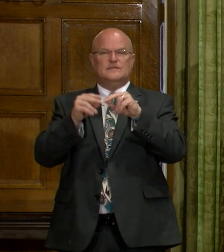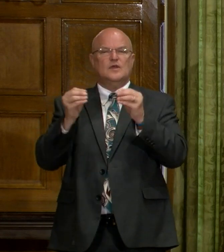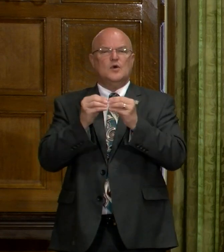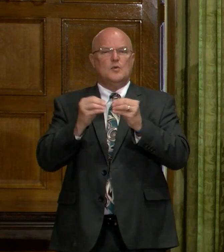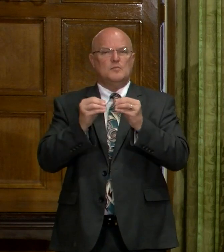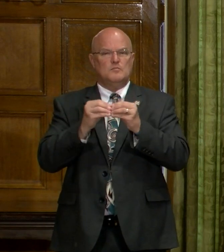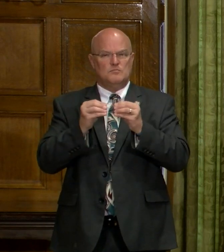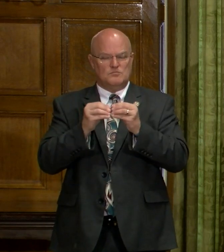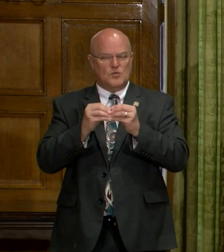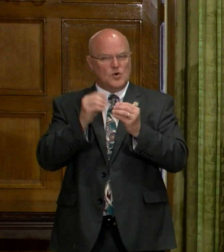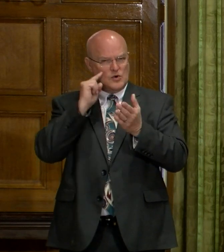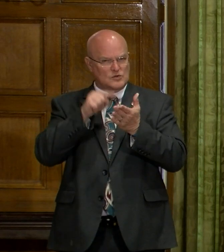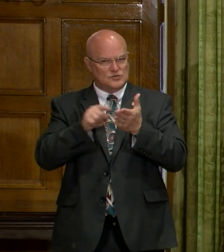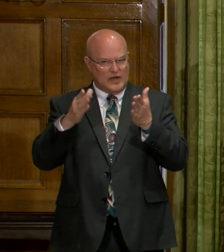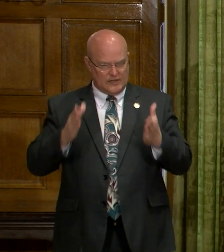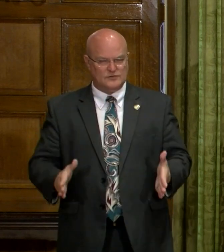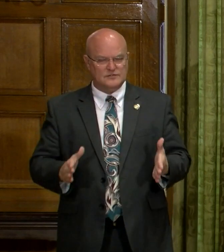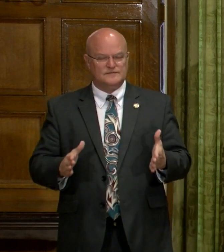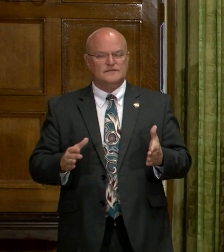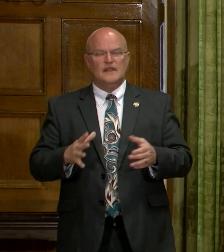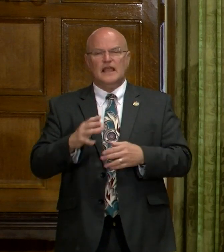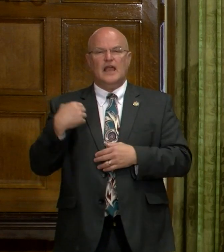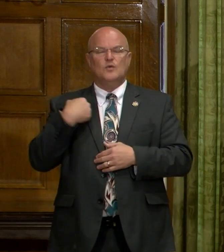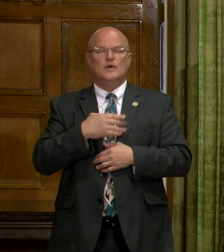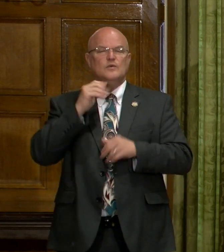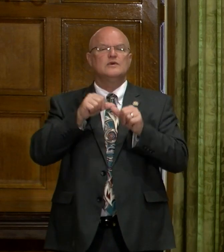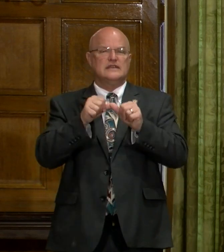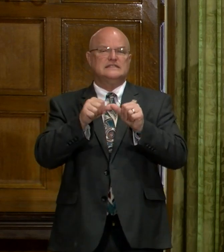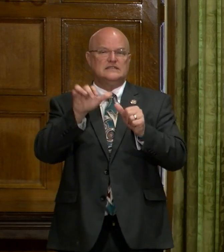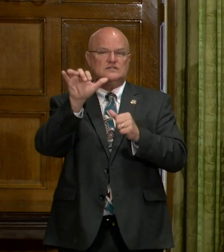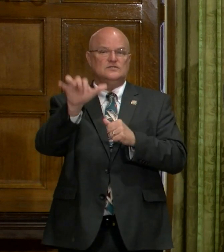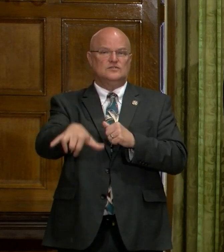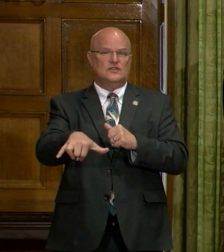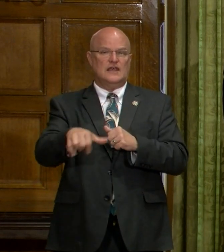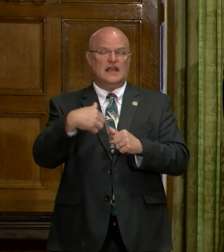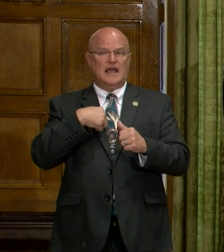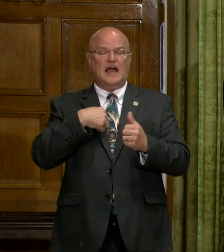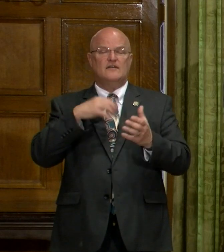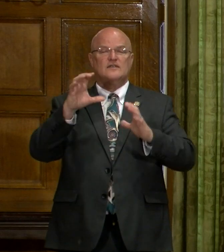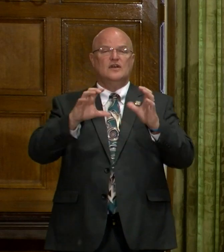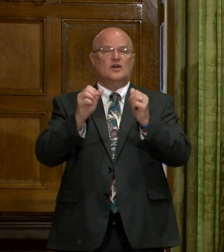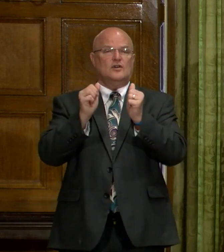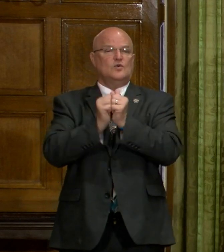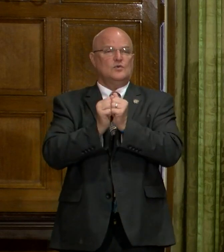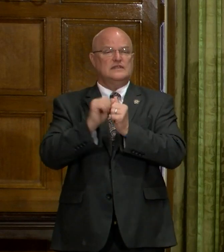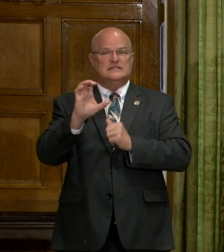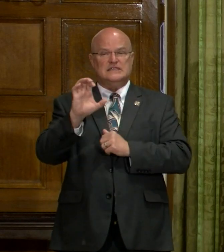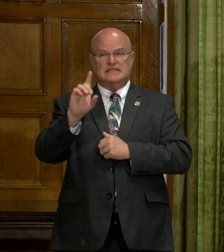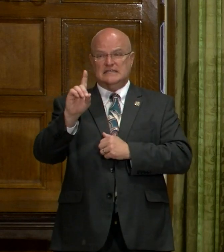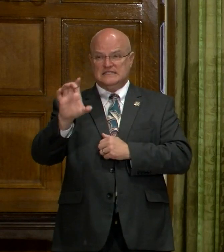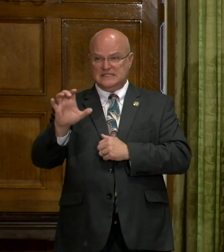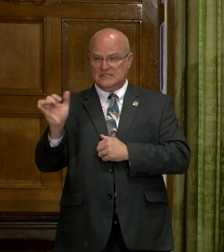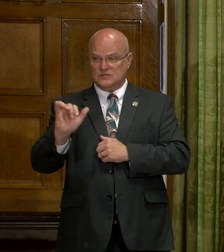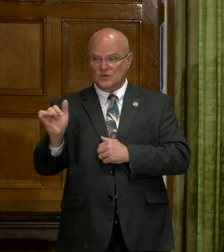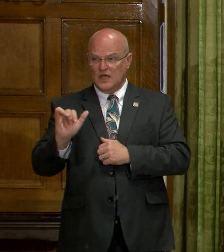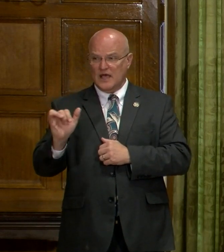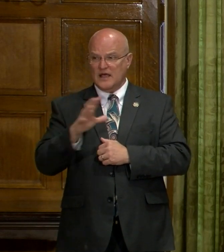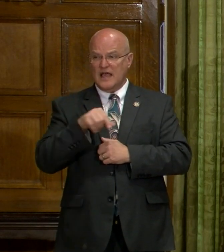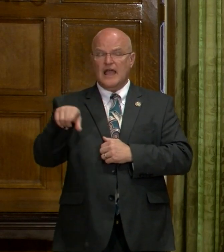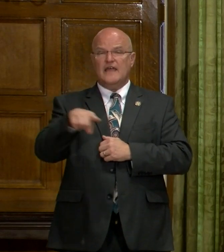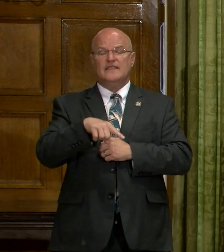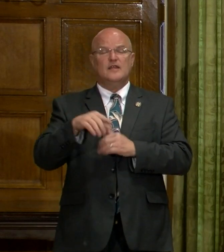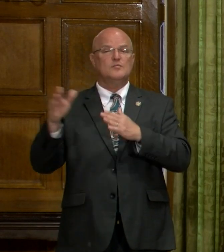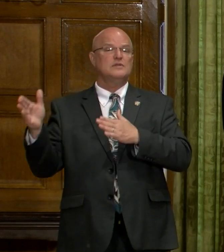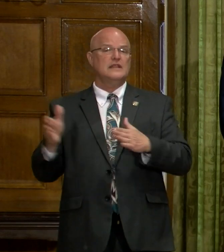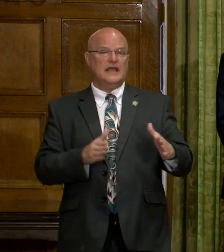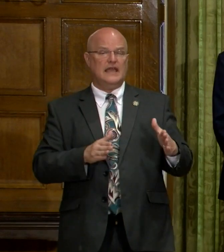and expand our capacity. And we'll continue to do that. I've been in conversations with CDC as well. Their